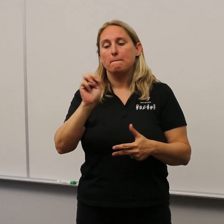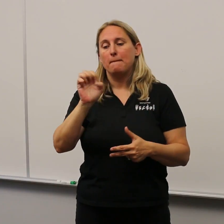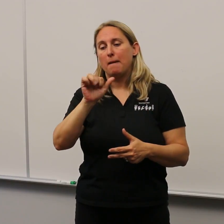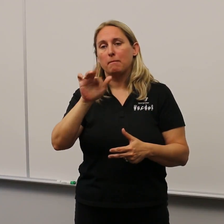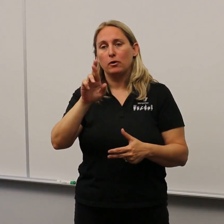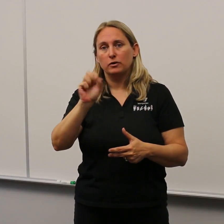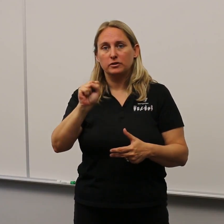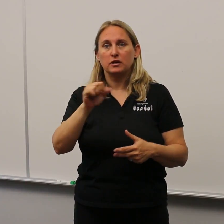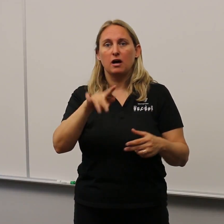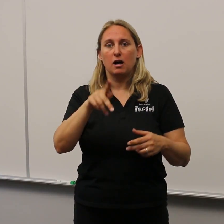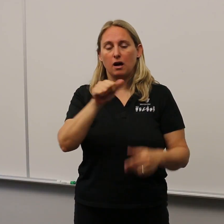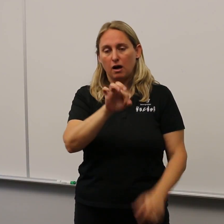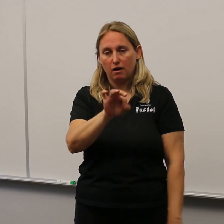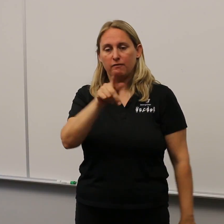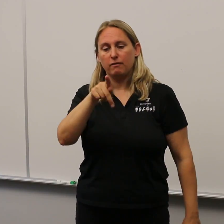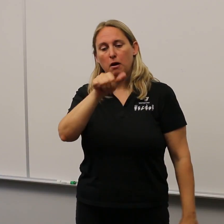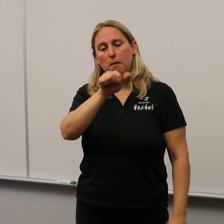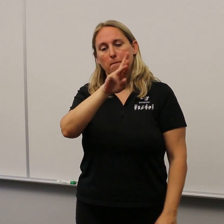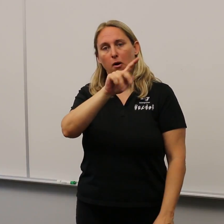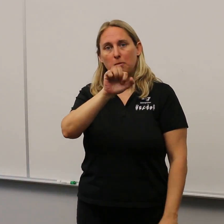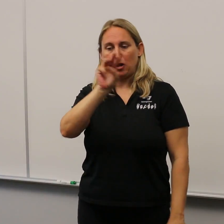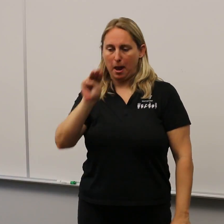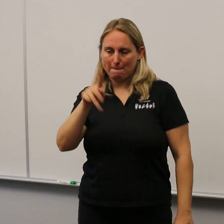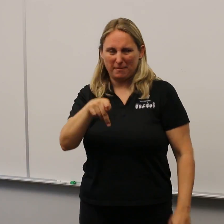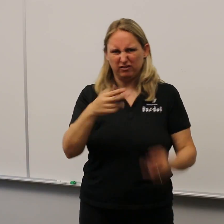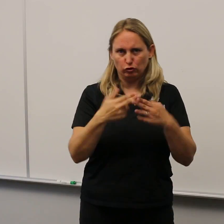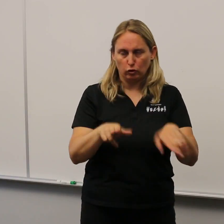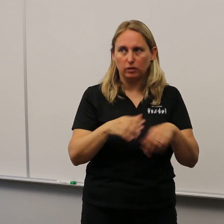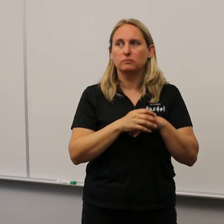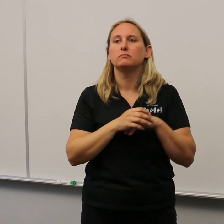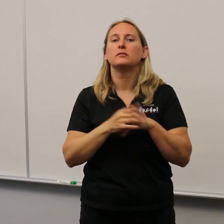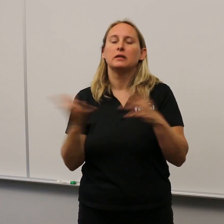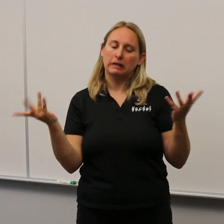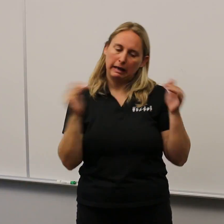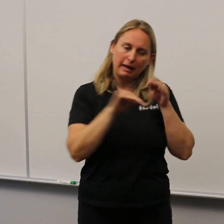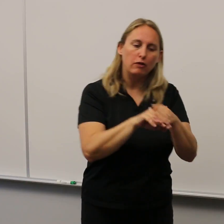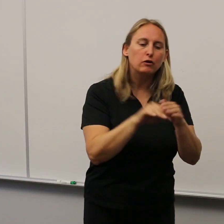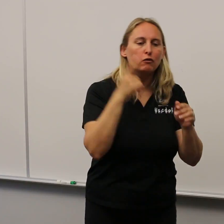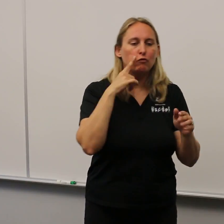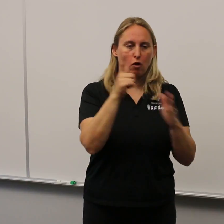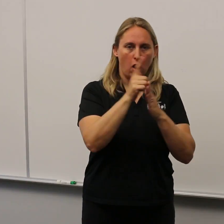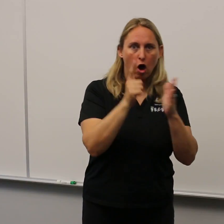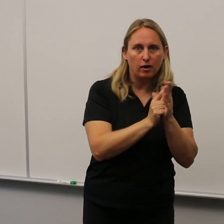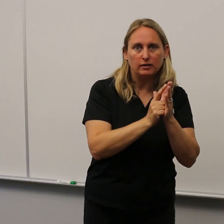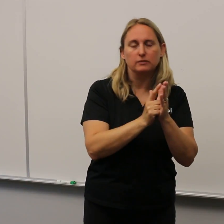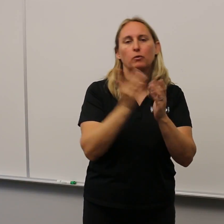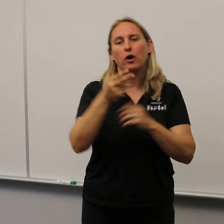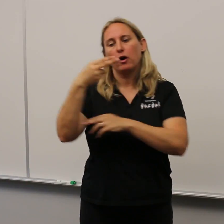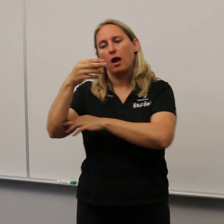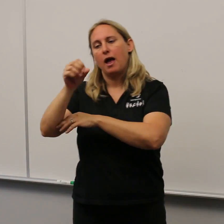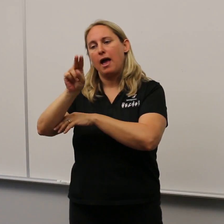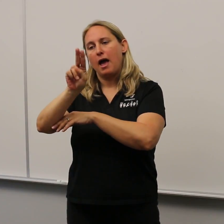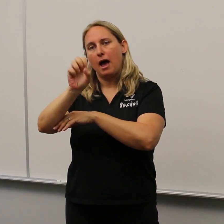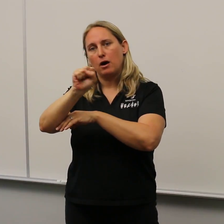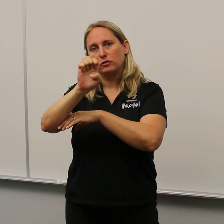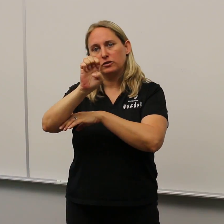or MPs for short. They gather to debate and pass laws in the House of Commons in Ottawa. Then, depending on